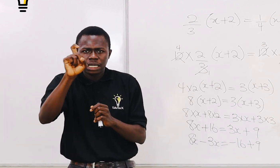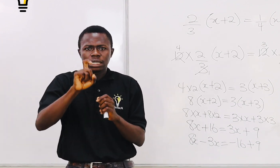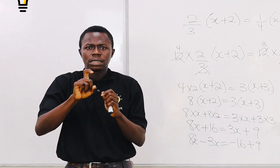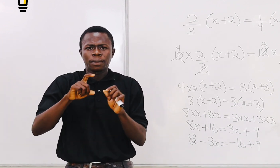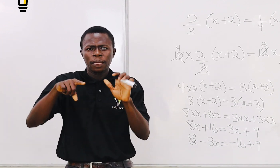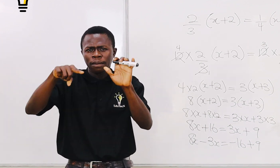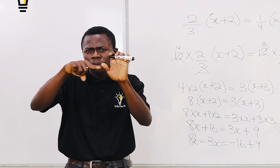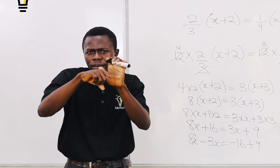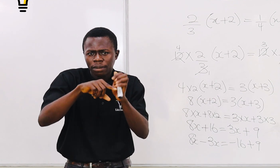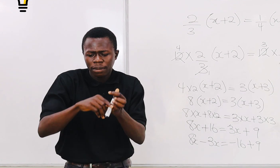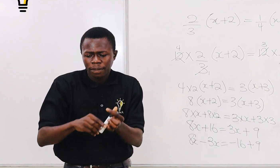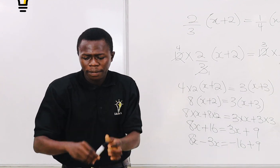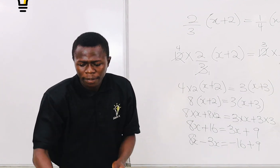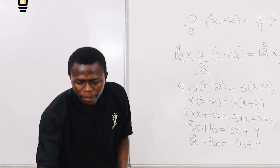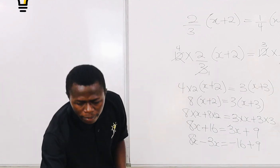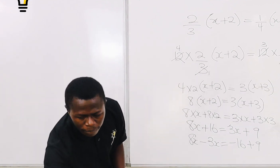8x minus 3x.